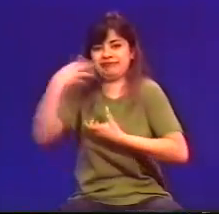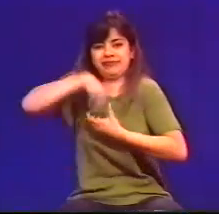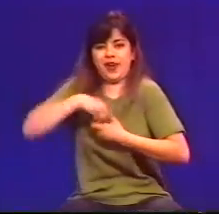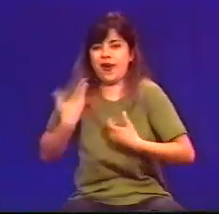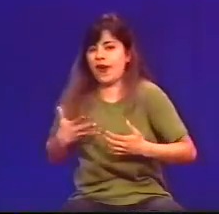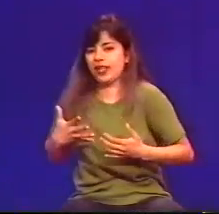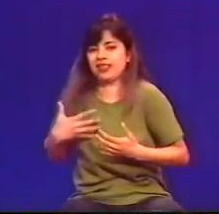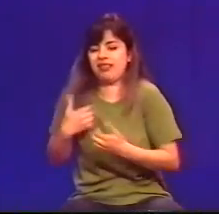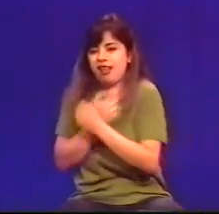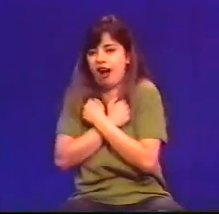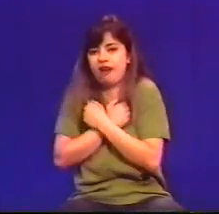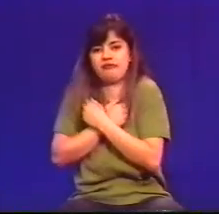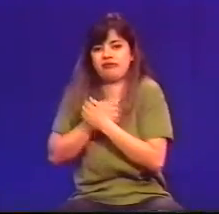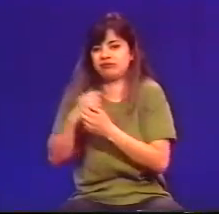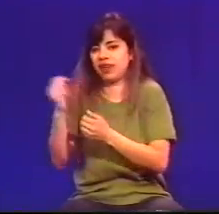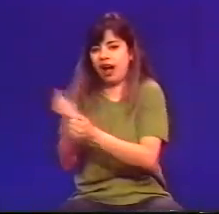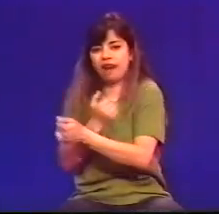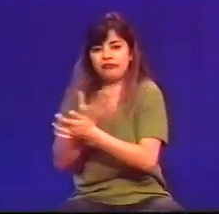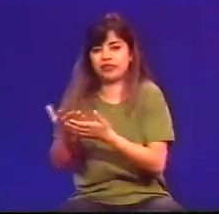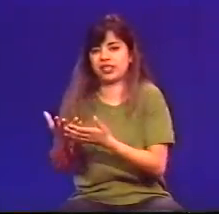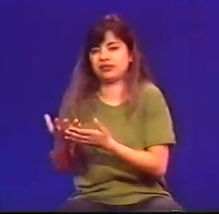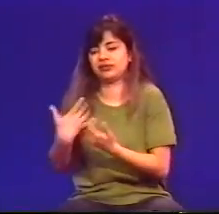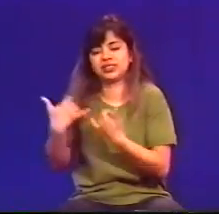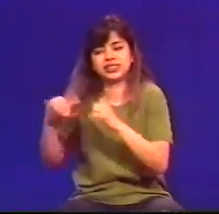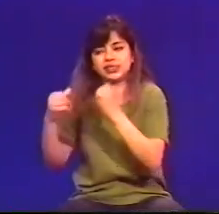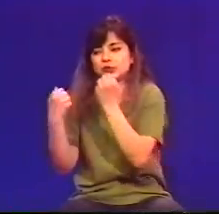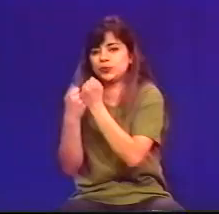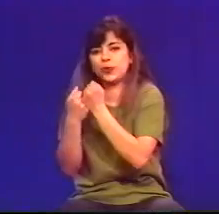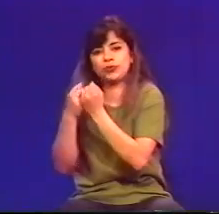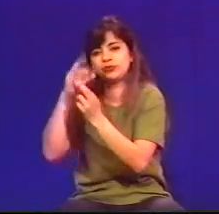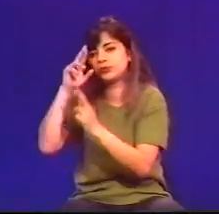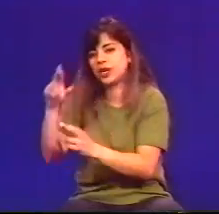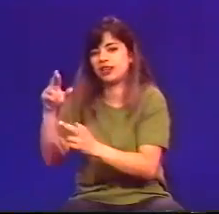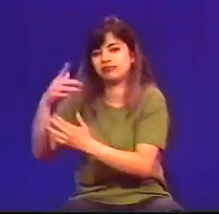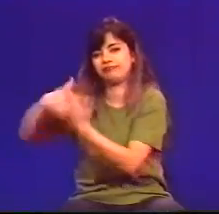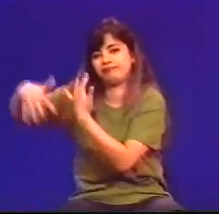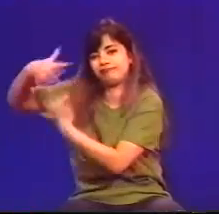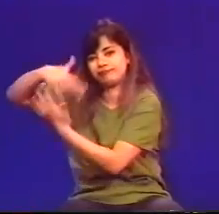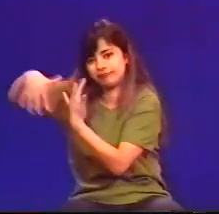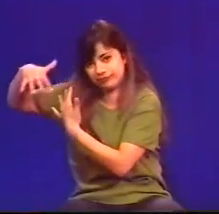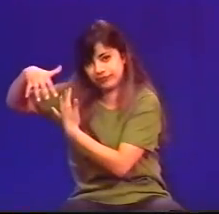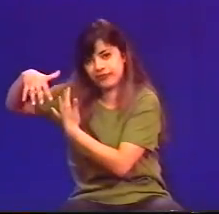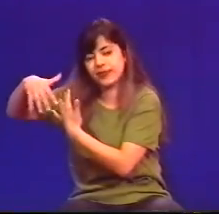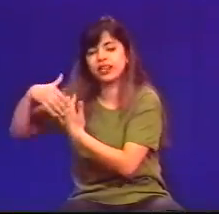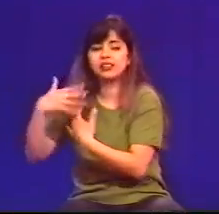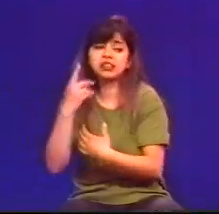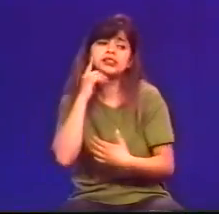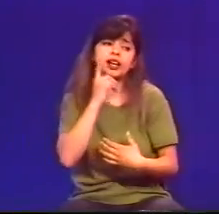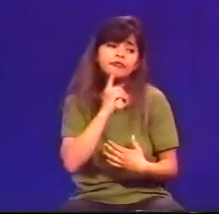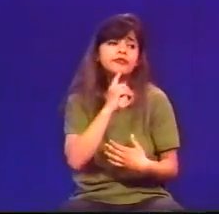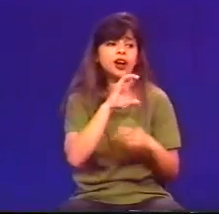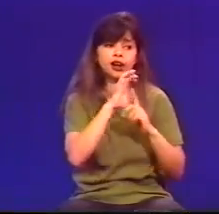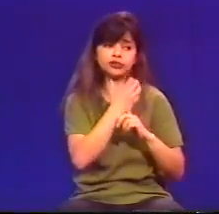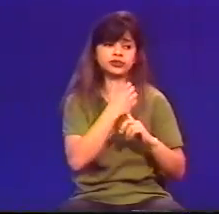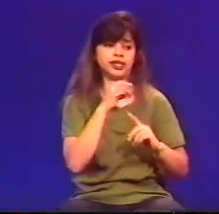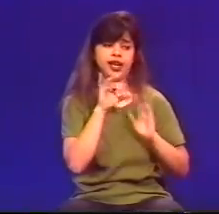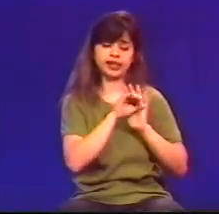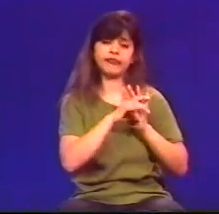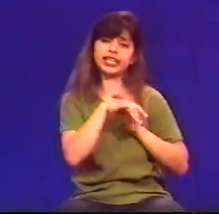I grew up with a hearing family who loves me just the way I am, and I love them. So even though I'm a member of the deaf community, that